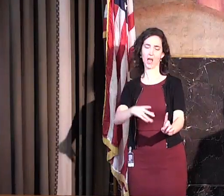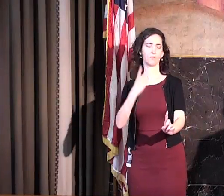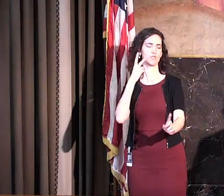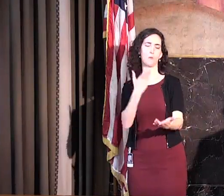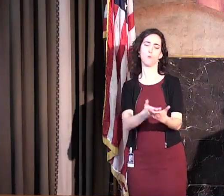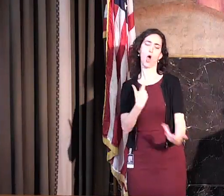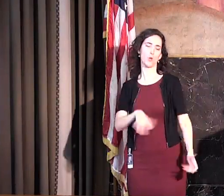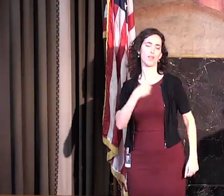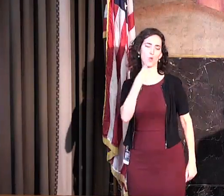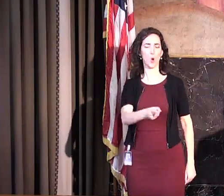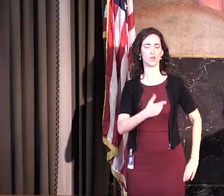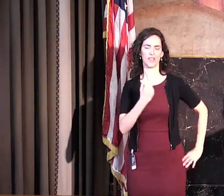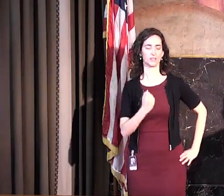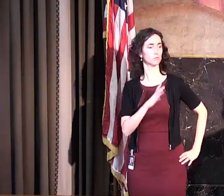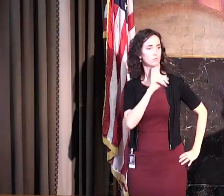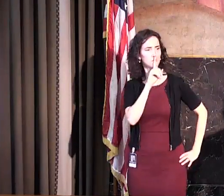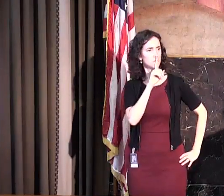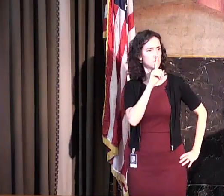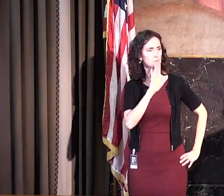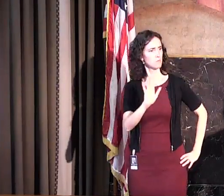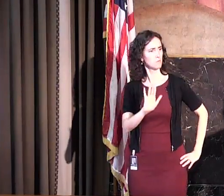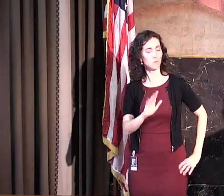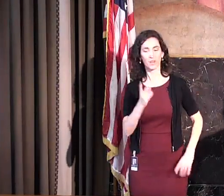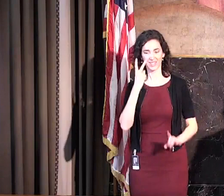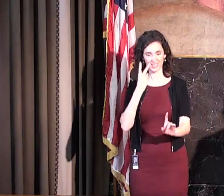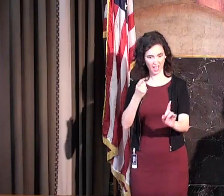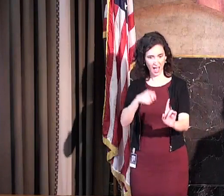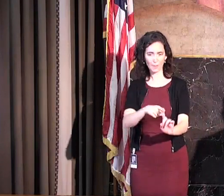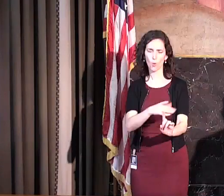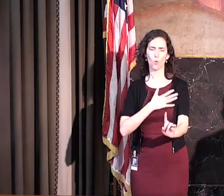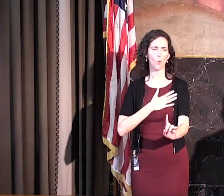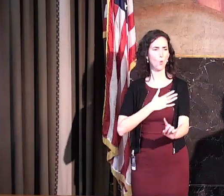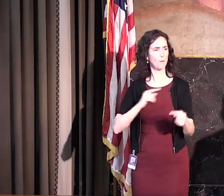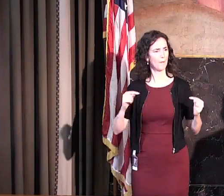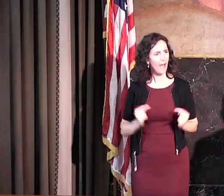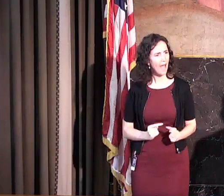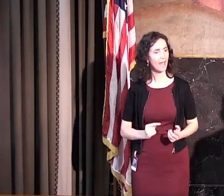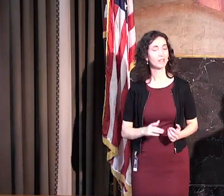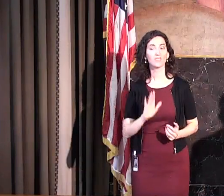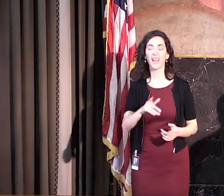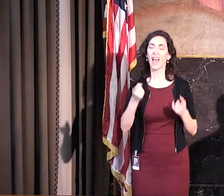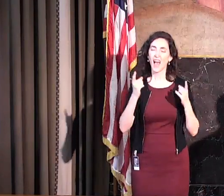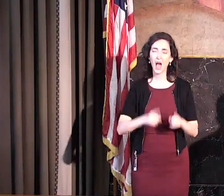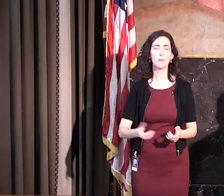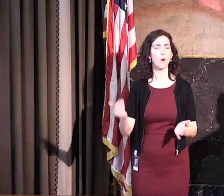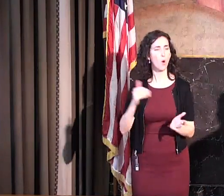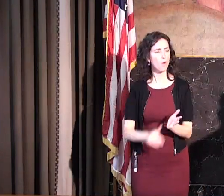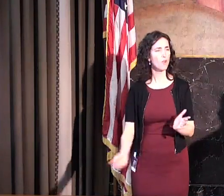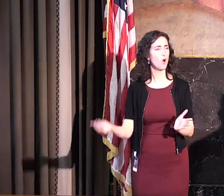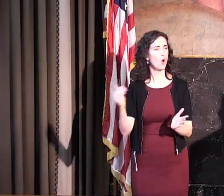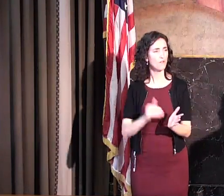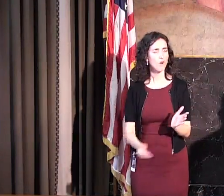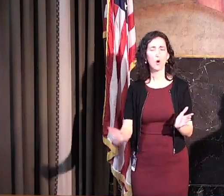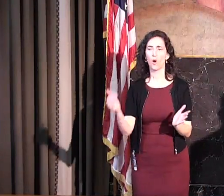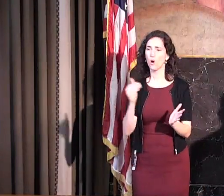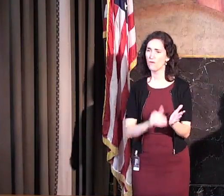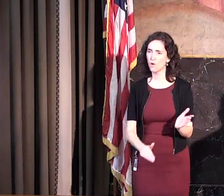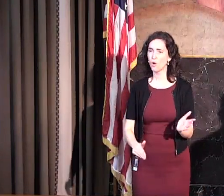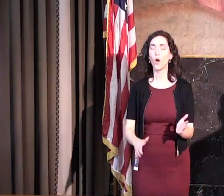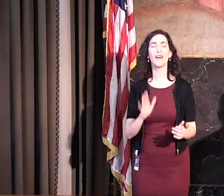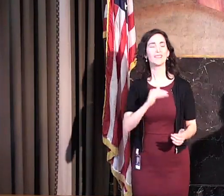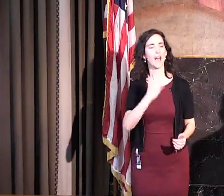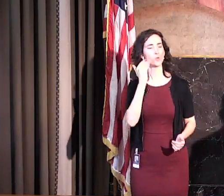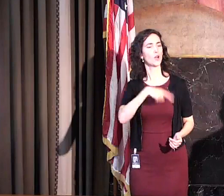we told you so. That is a very painful experience, and it's happening all the time. And it's one of the things that's wearing on these medical